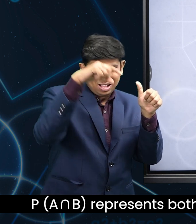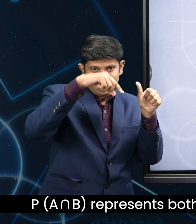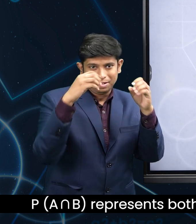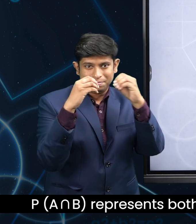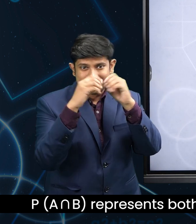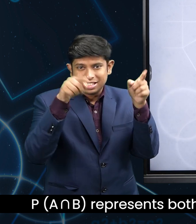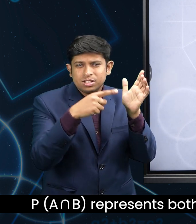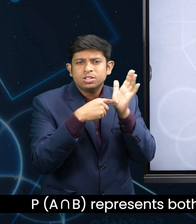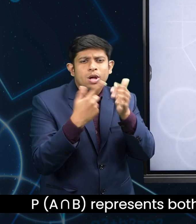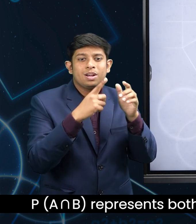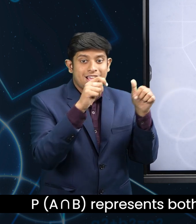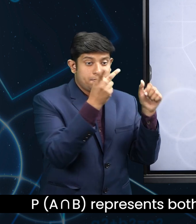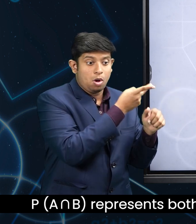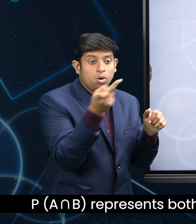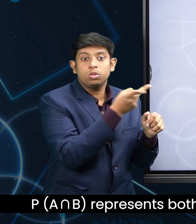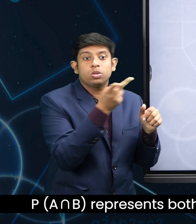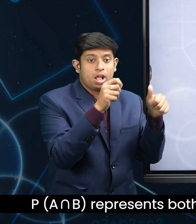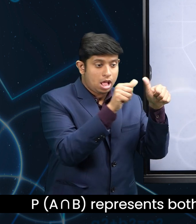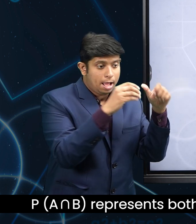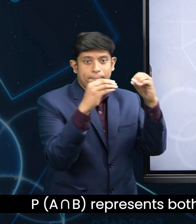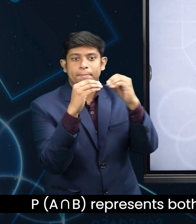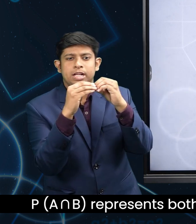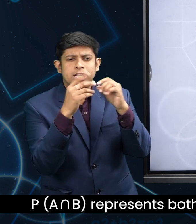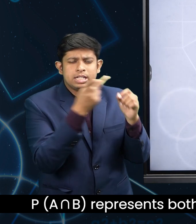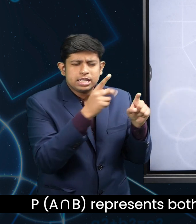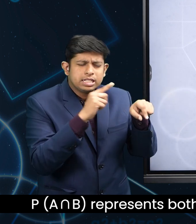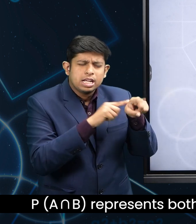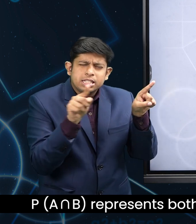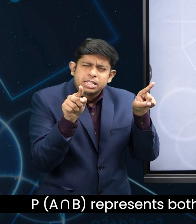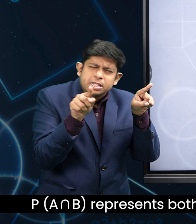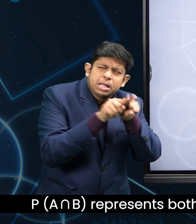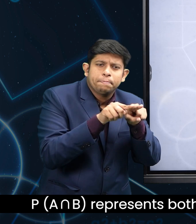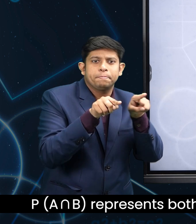B represents both events A and B occurring simultaneously.